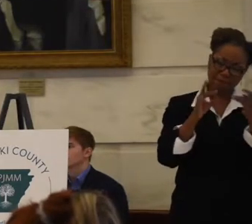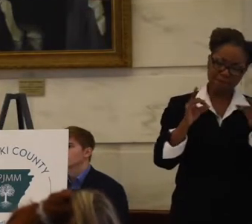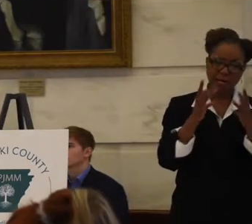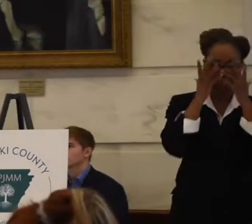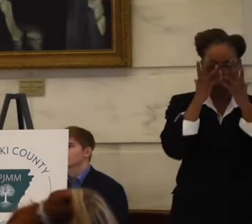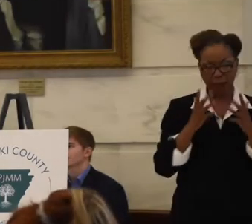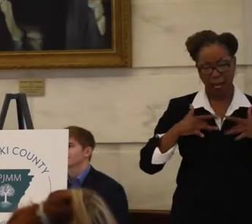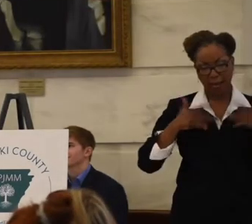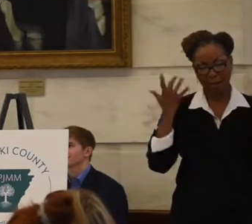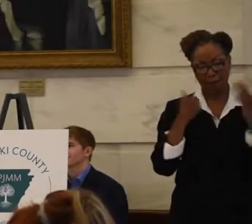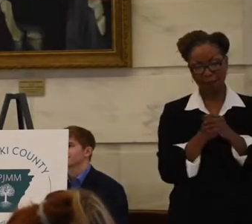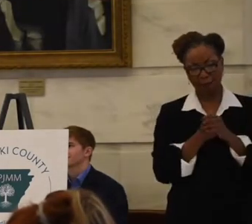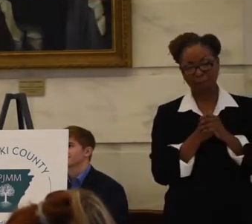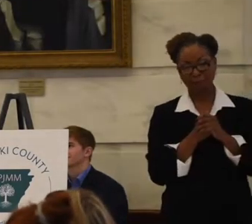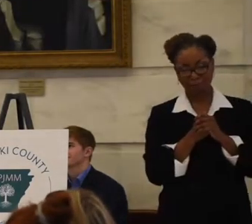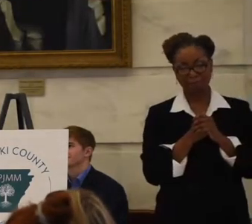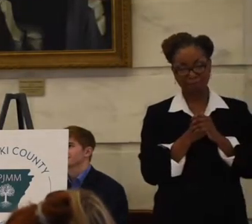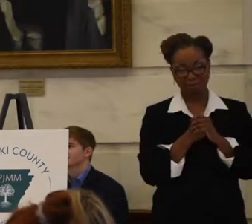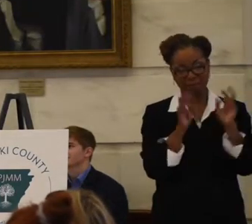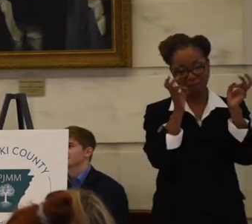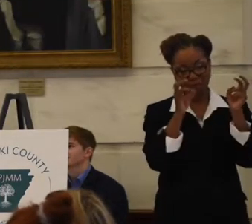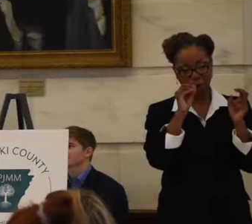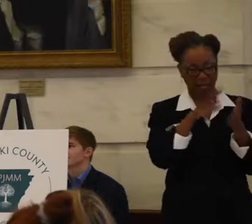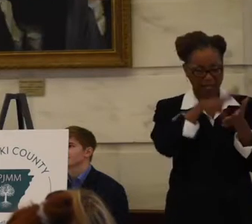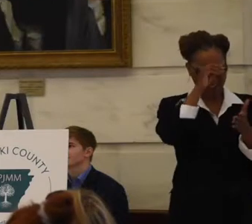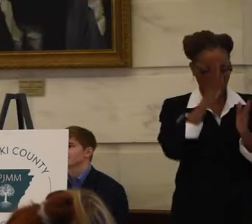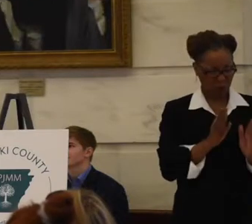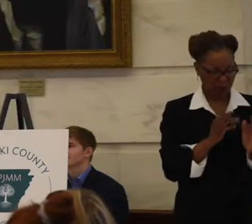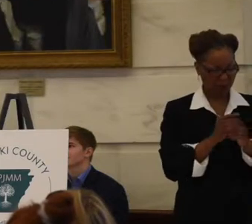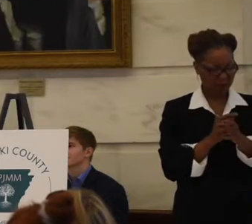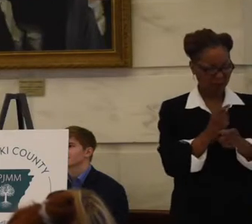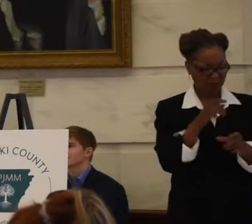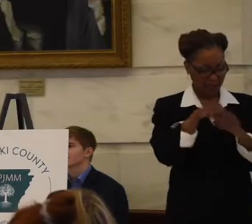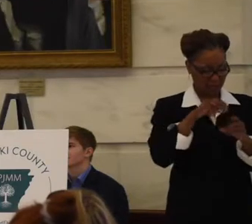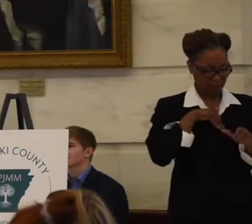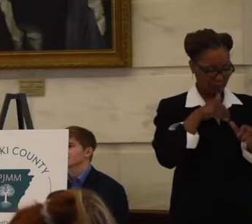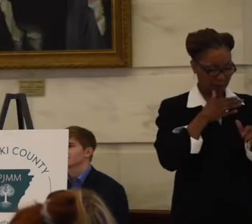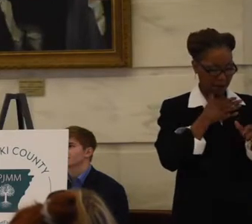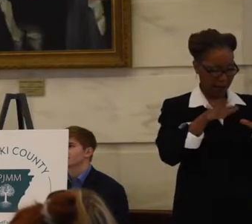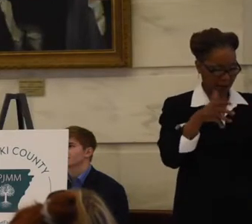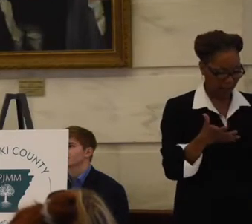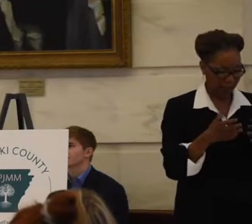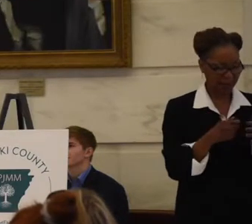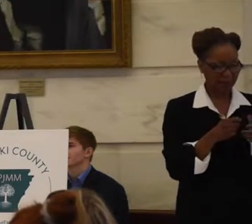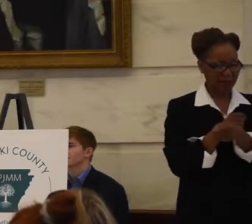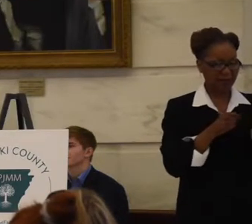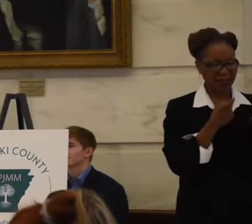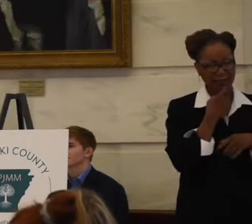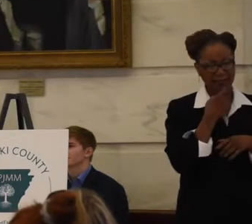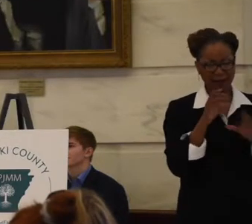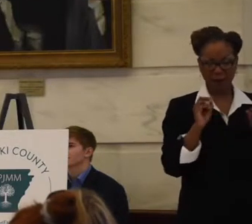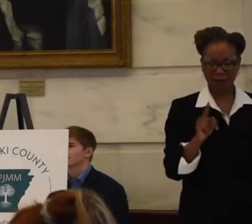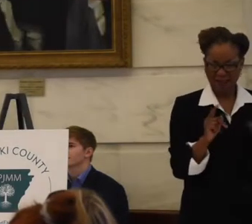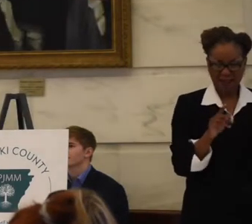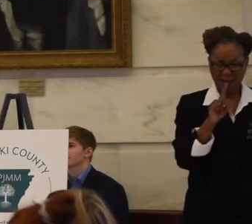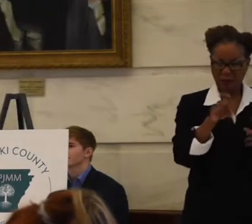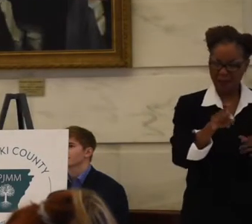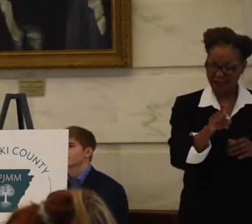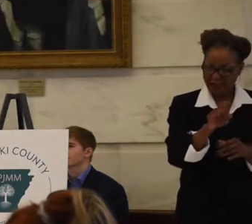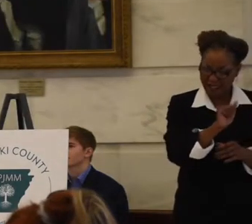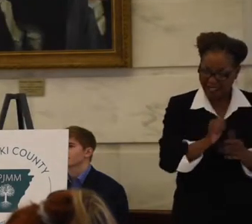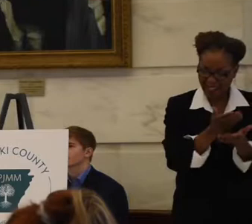Students come to my class and they say, well, is there